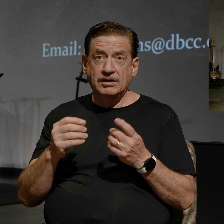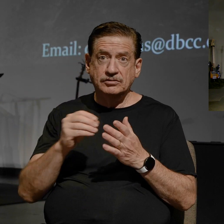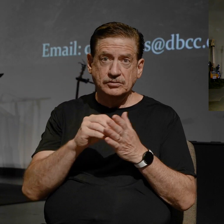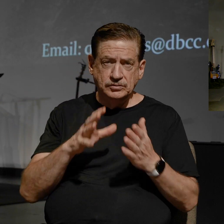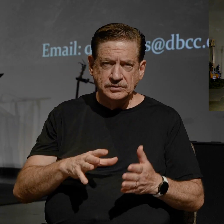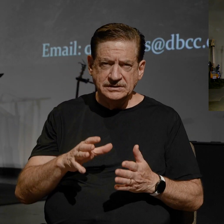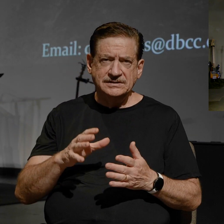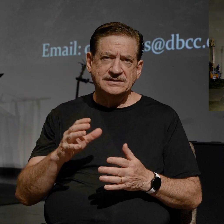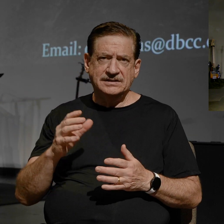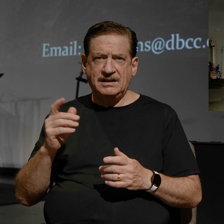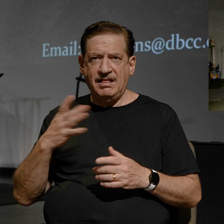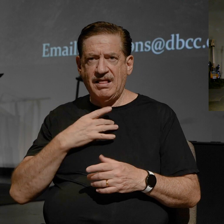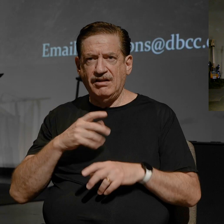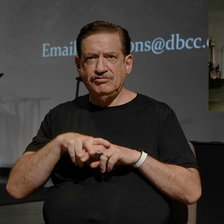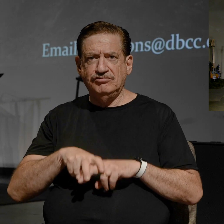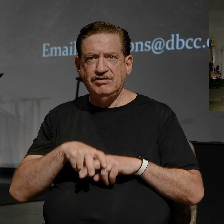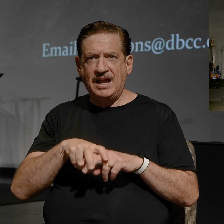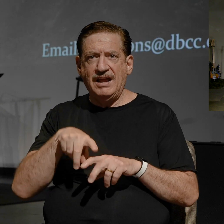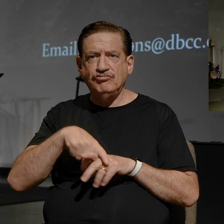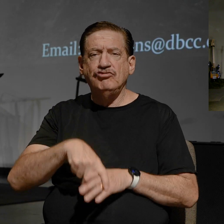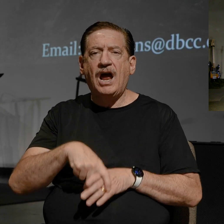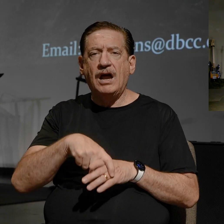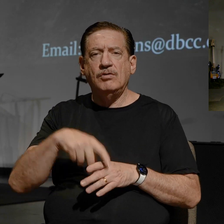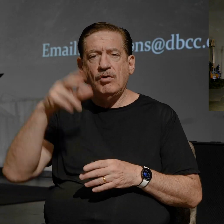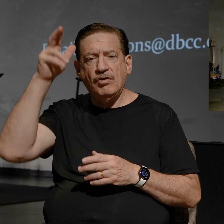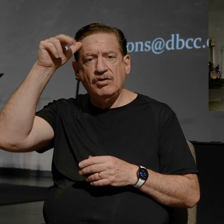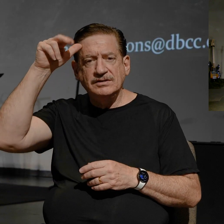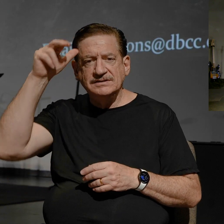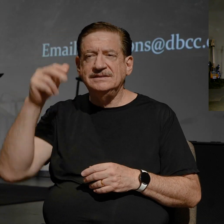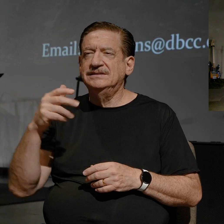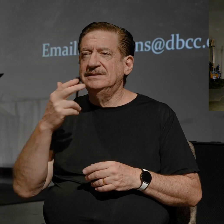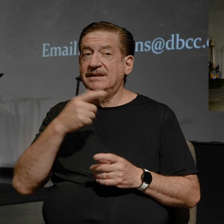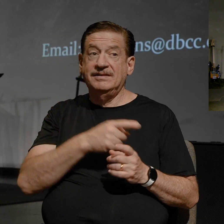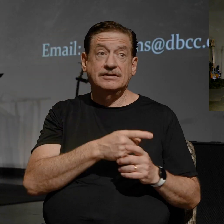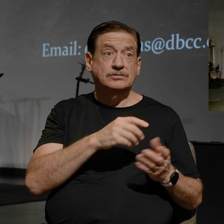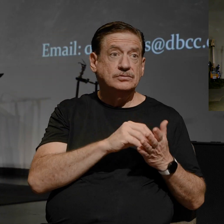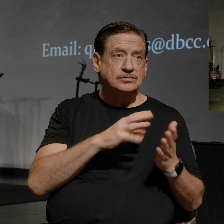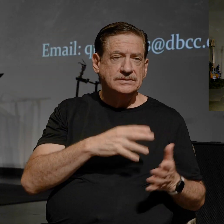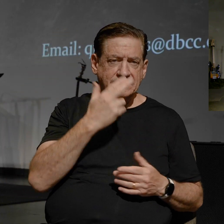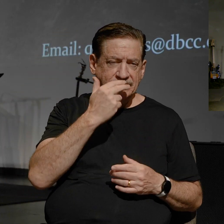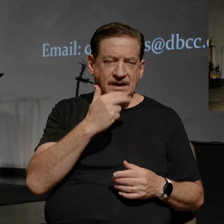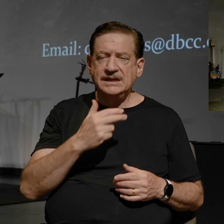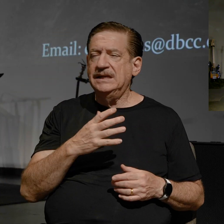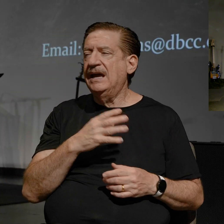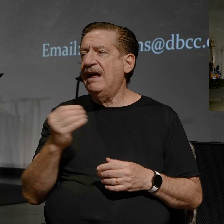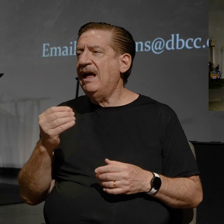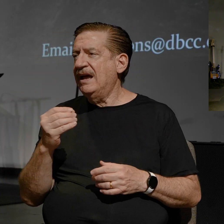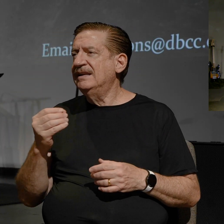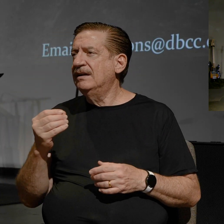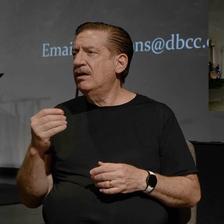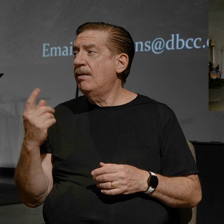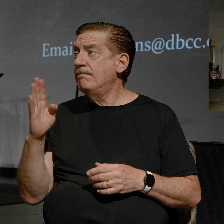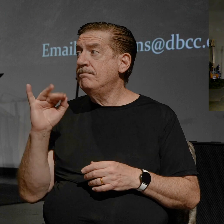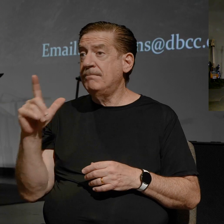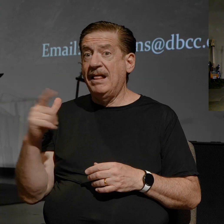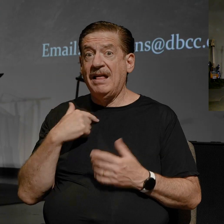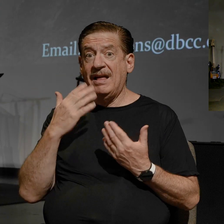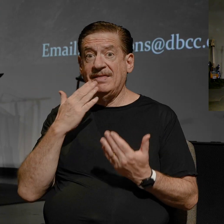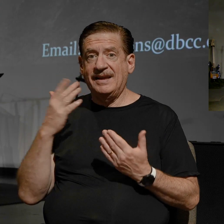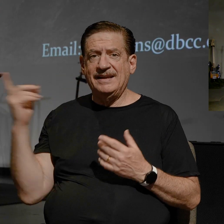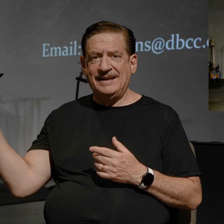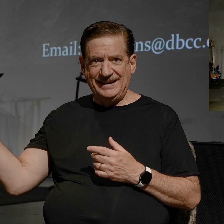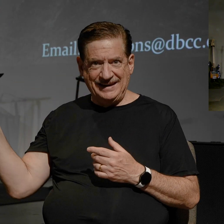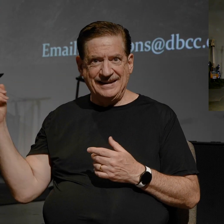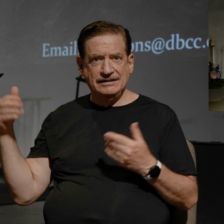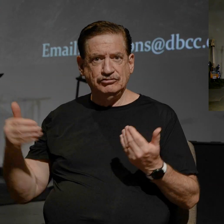funny. Amazing in how he would know that. The other thing I can thank Bill for is because he's from Chicago, he introduced me to